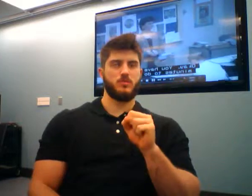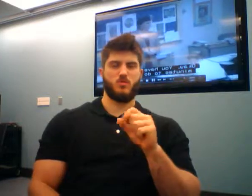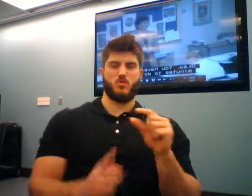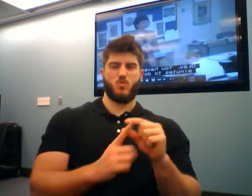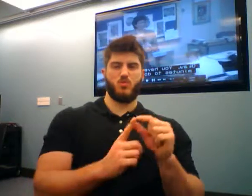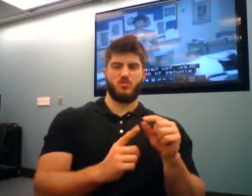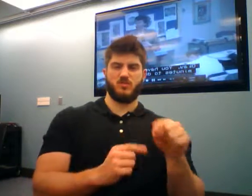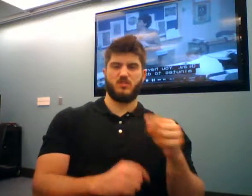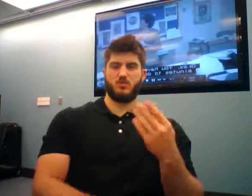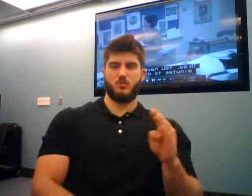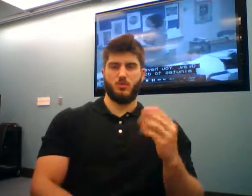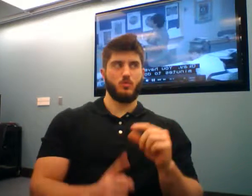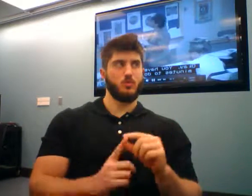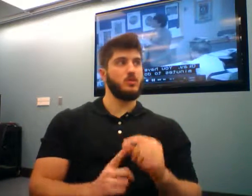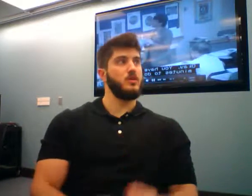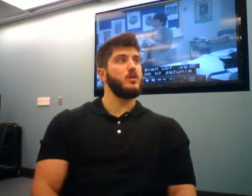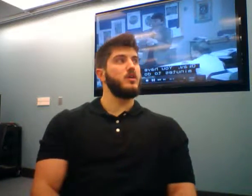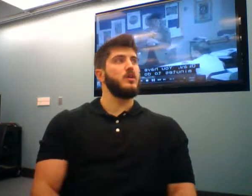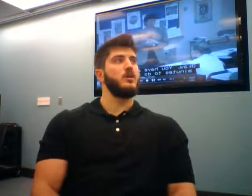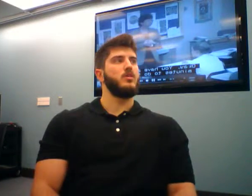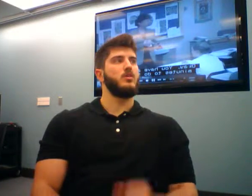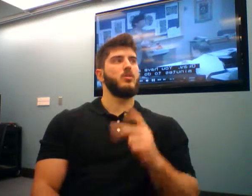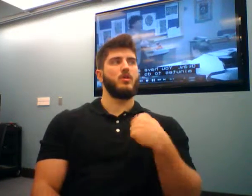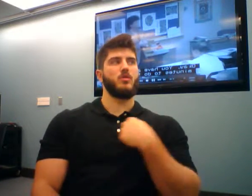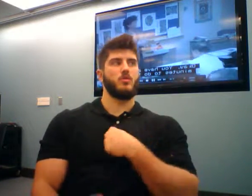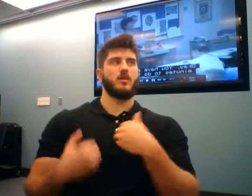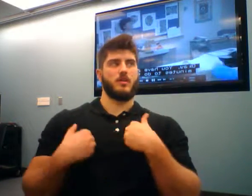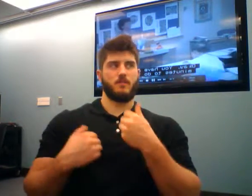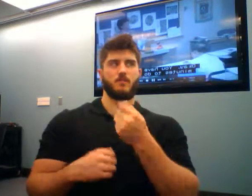Okay. You have a few